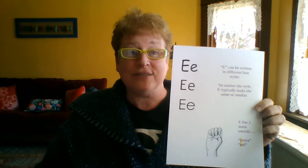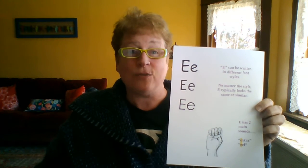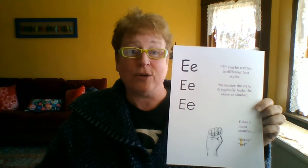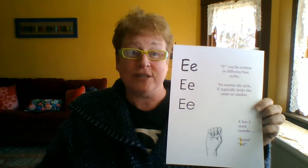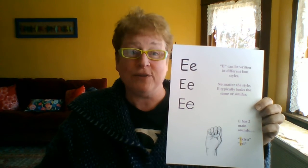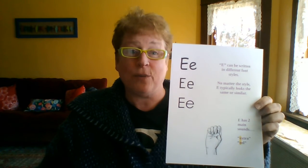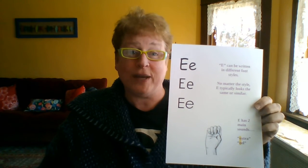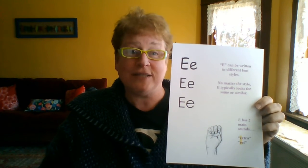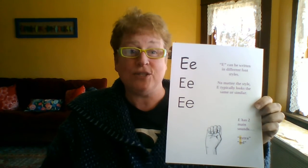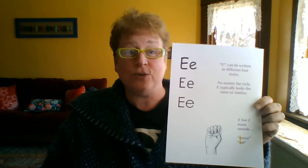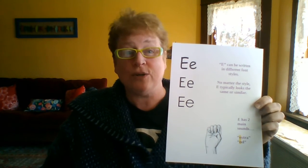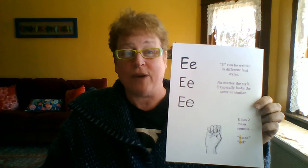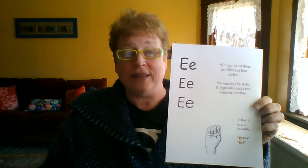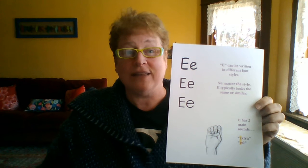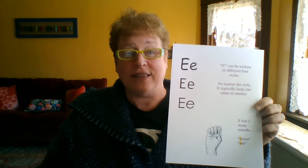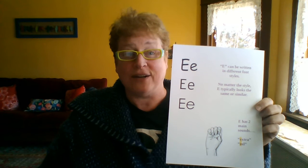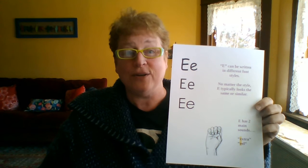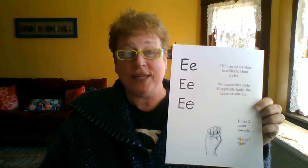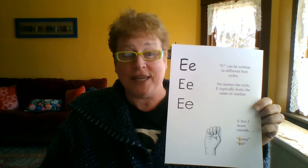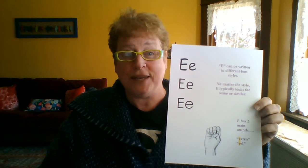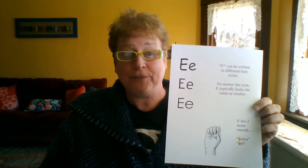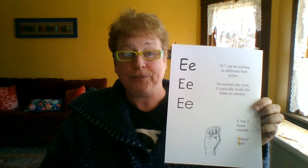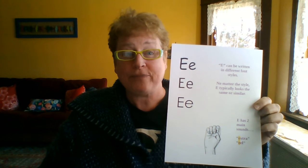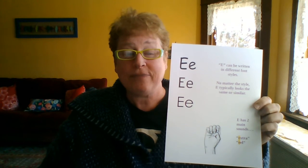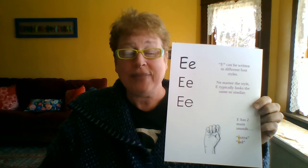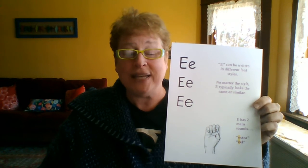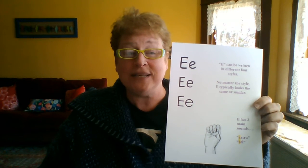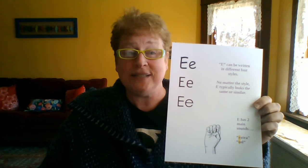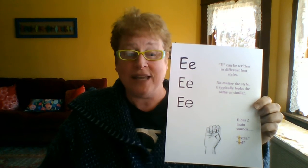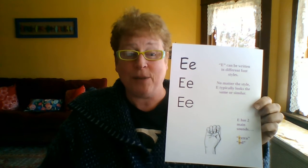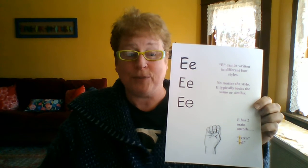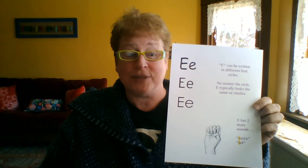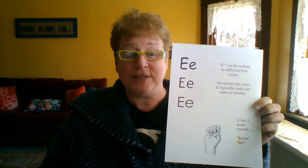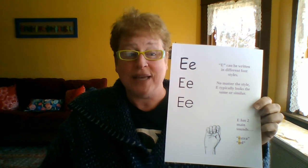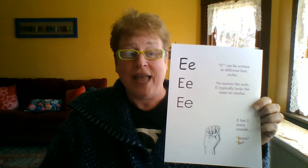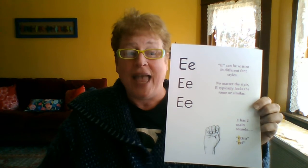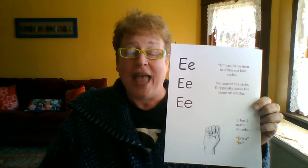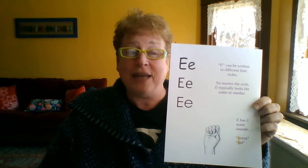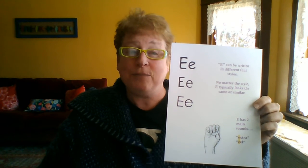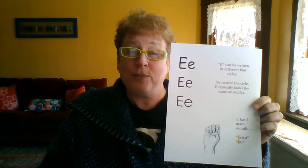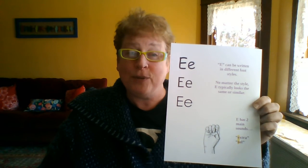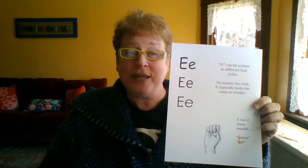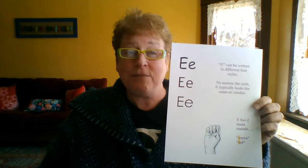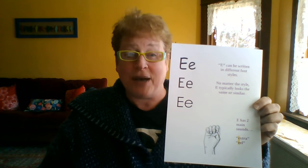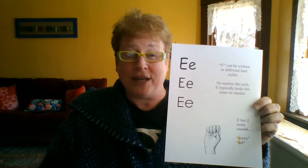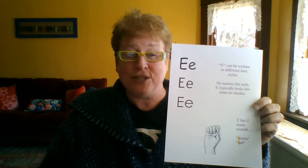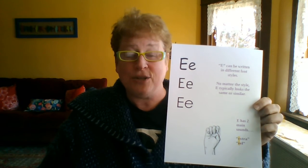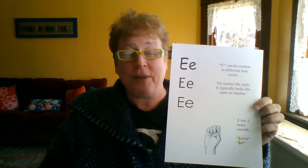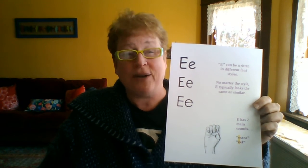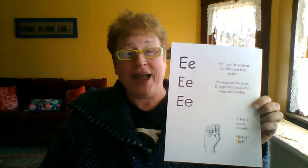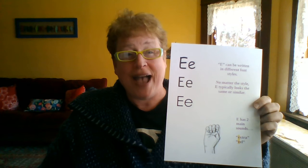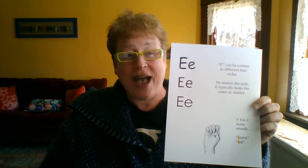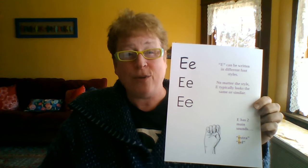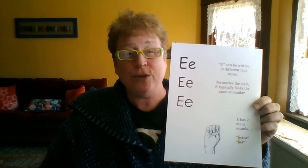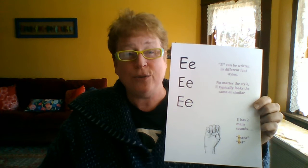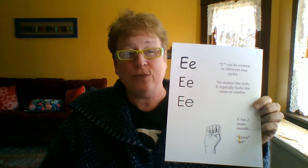or different ways that you can write the letter E as examples. And pretty much no matter how you